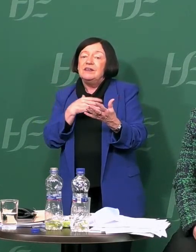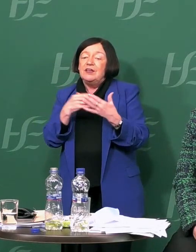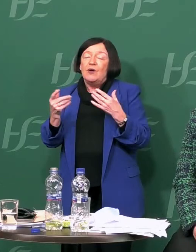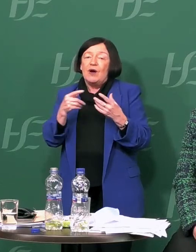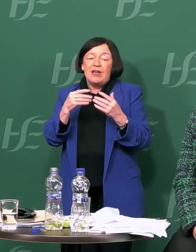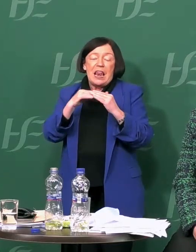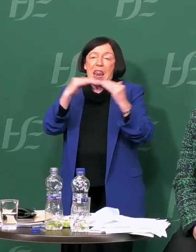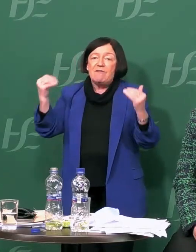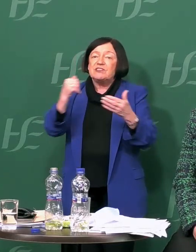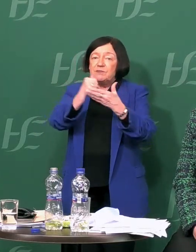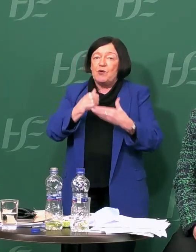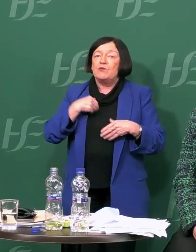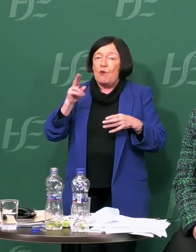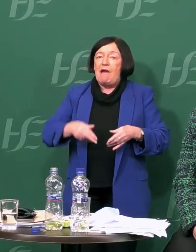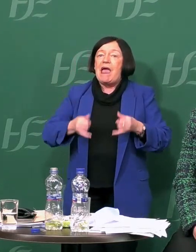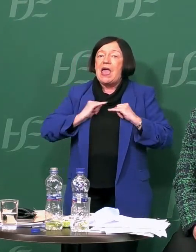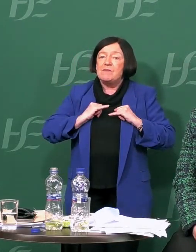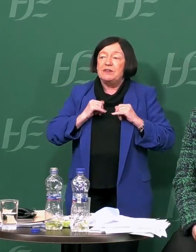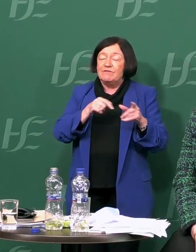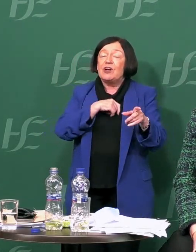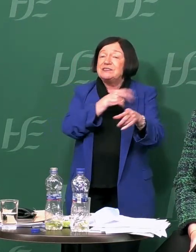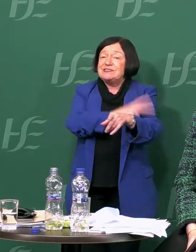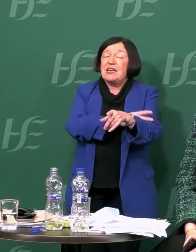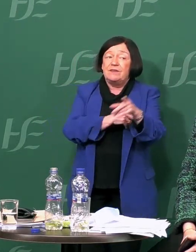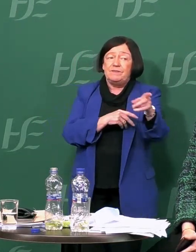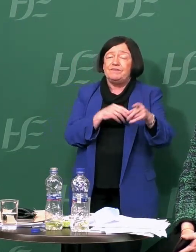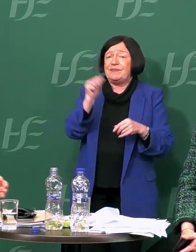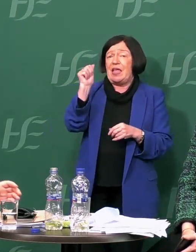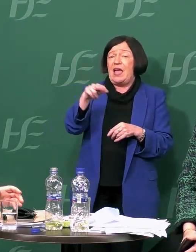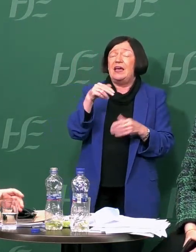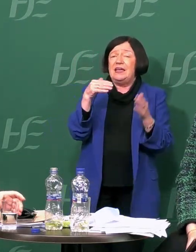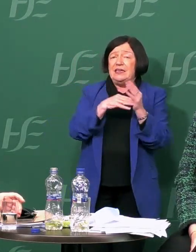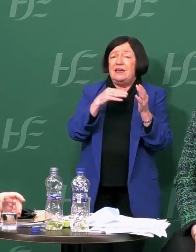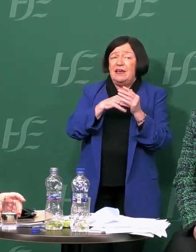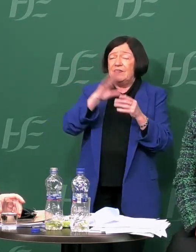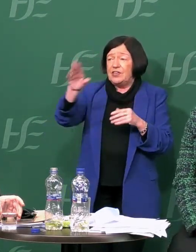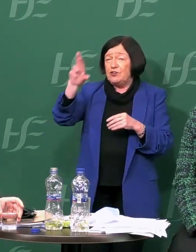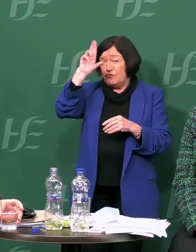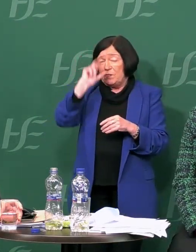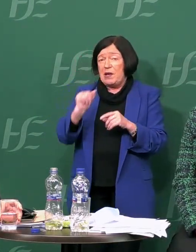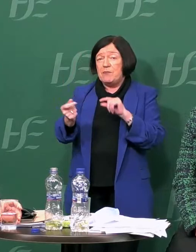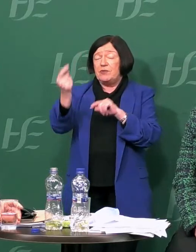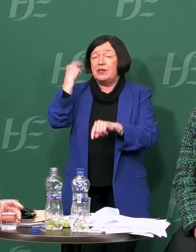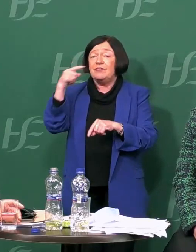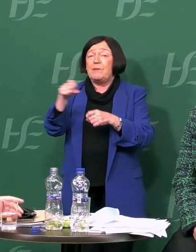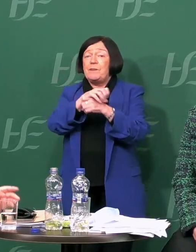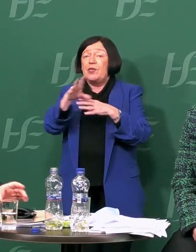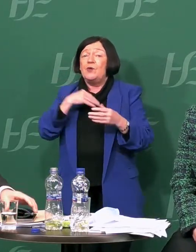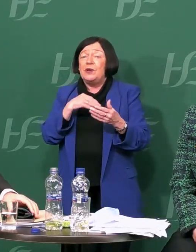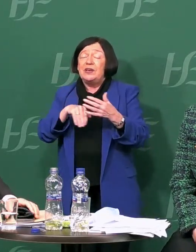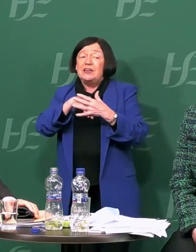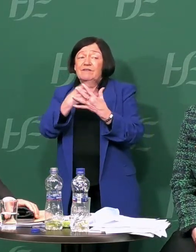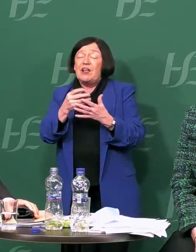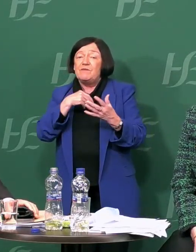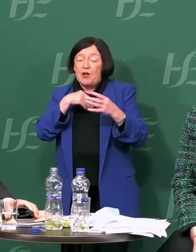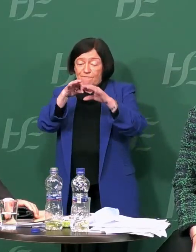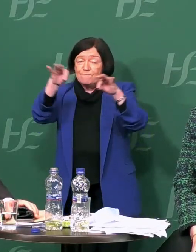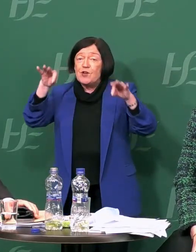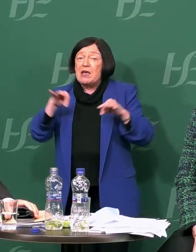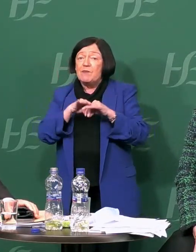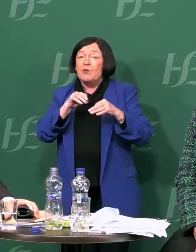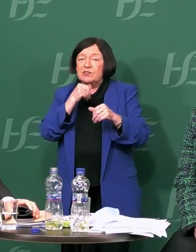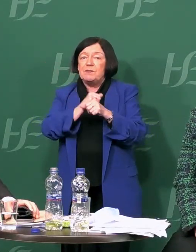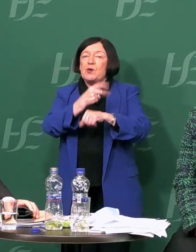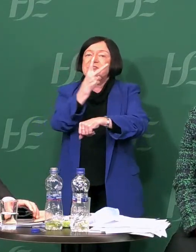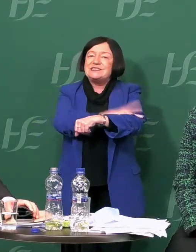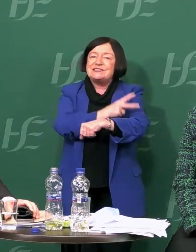levels of supports that we can for staff. Yeah, no, I mean, I think you may recall earlier in the pandemic, we developed our psychosocial framework, and part of that was about